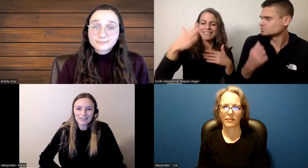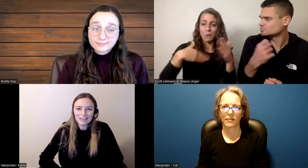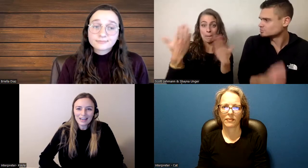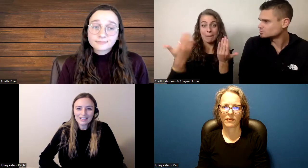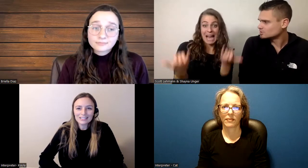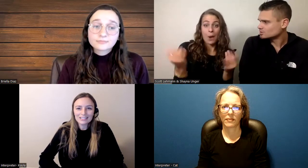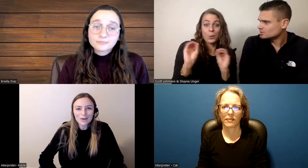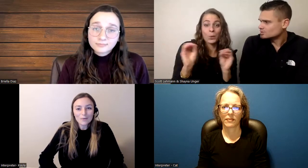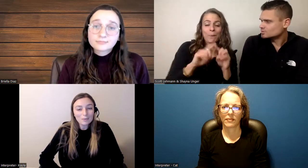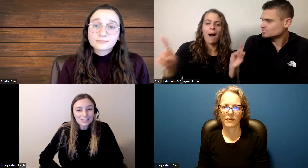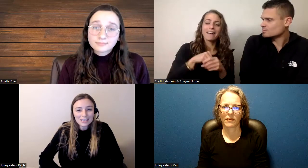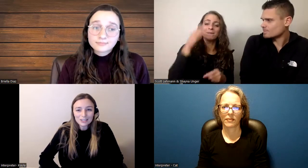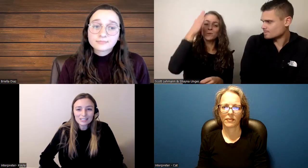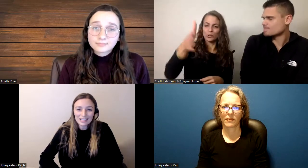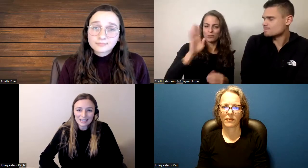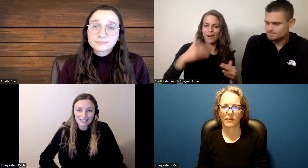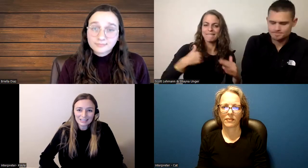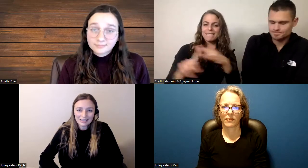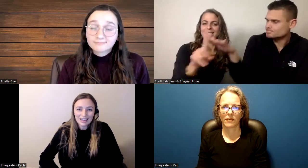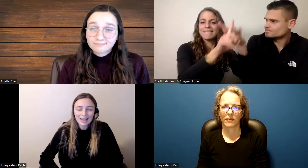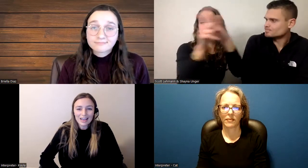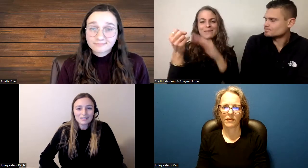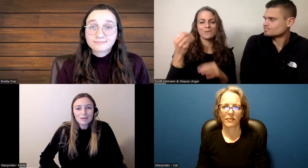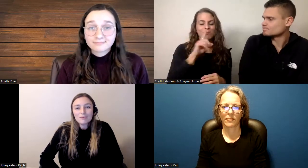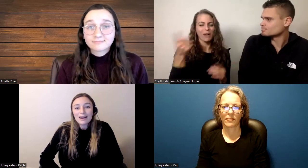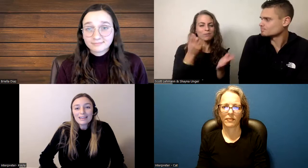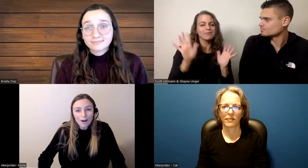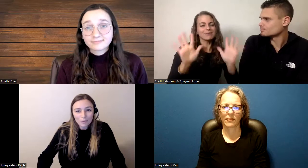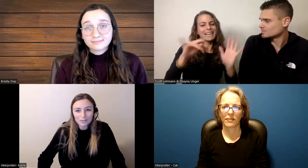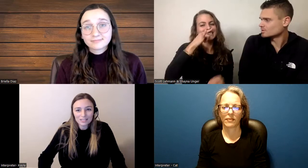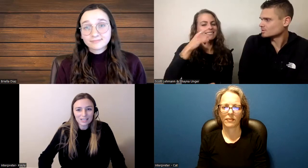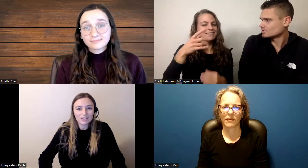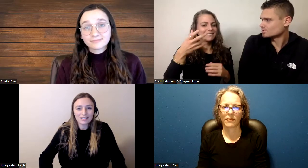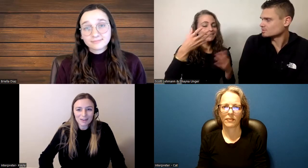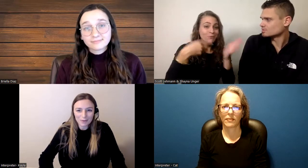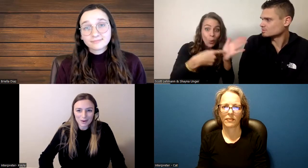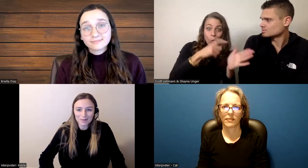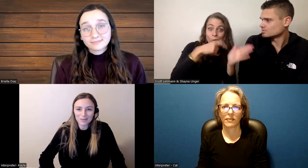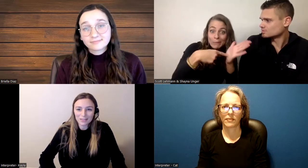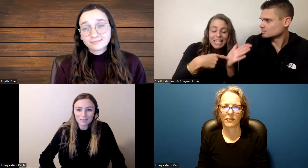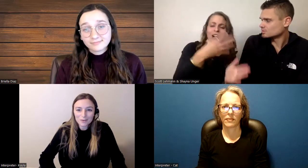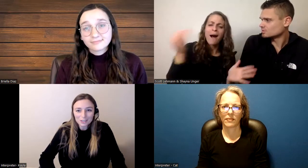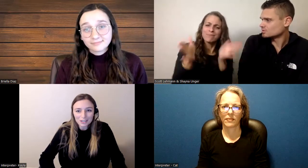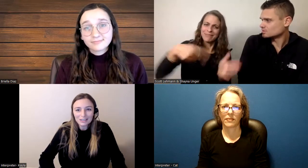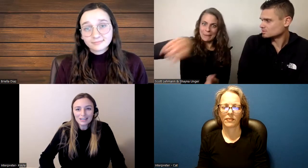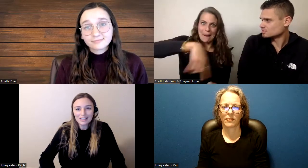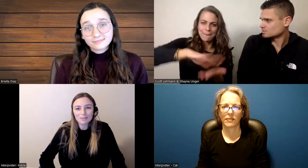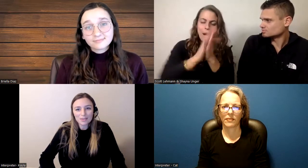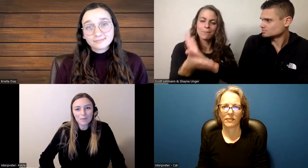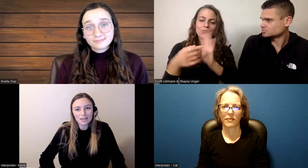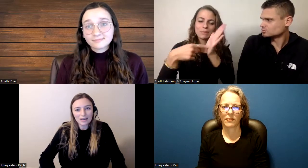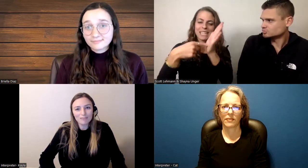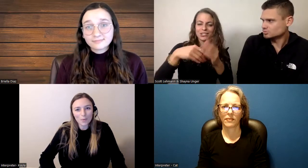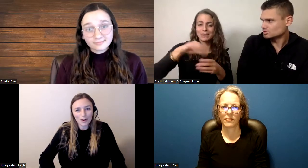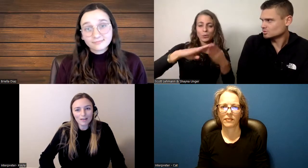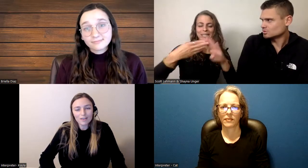learn. And, you know, representation is key. And maybe right now representation isn't everywhere, but in the future, it's something